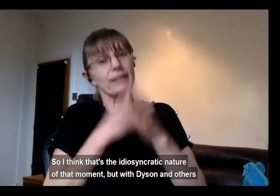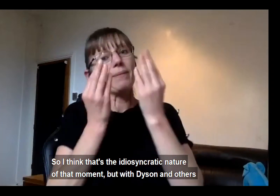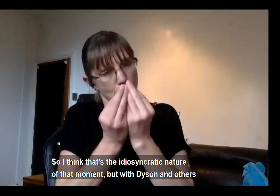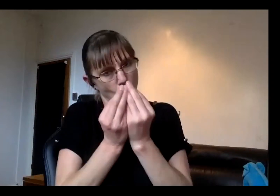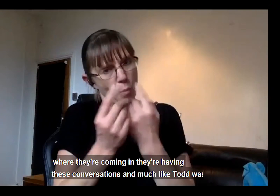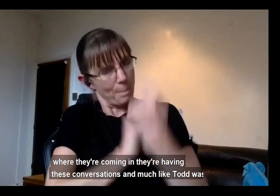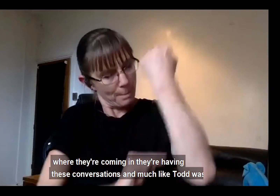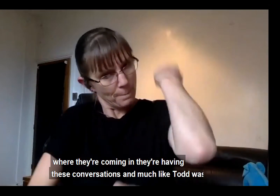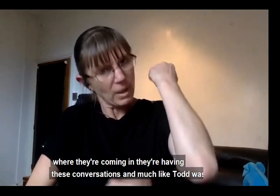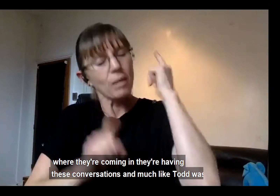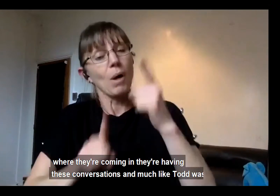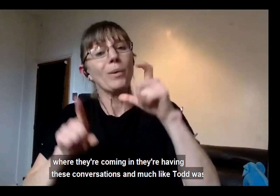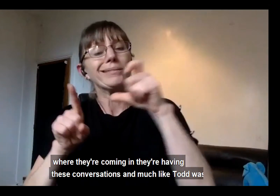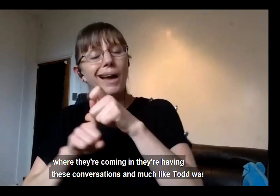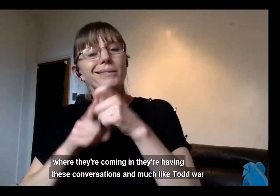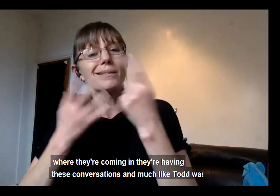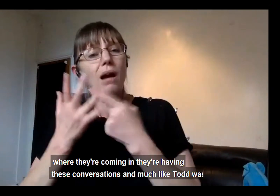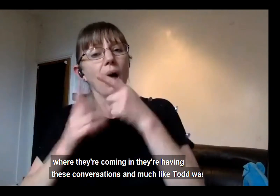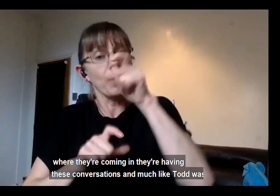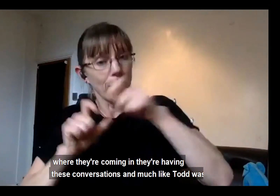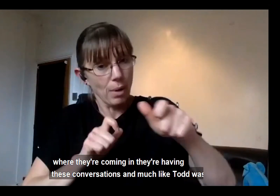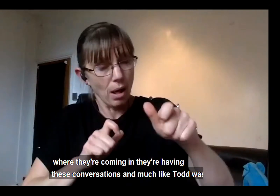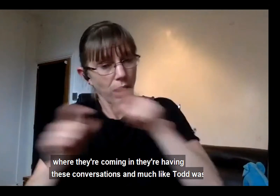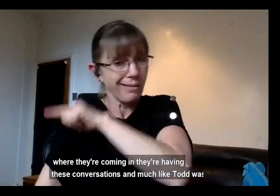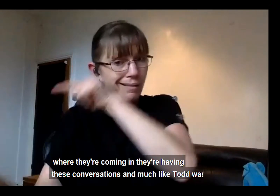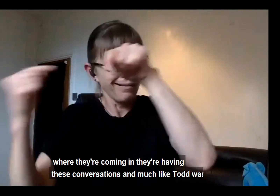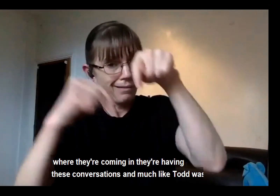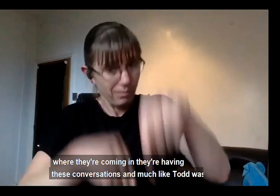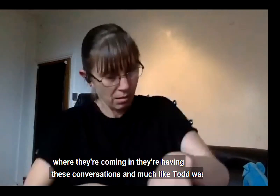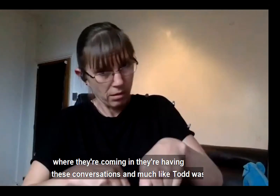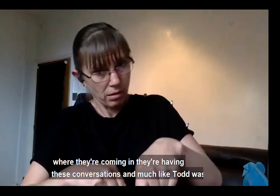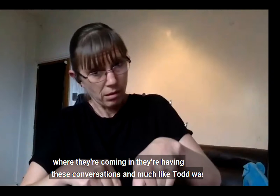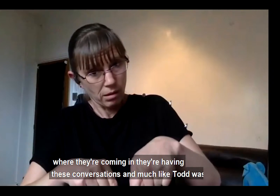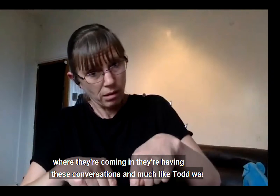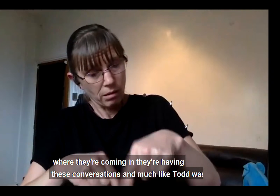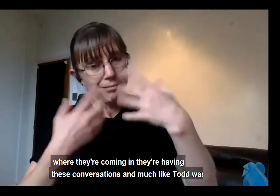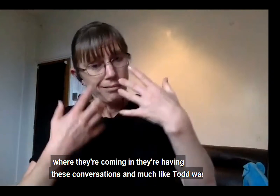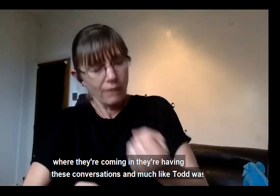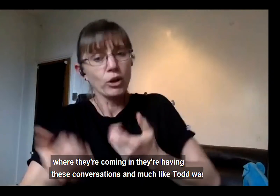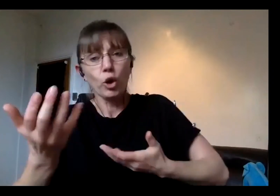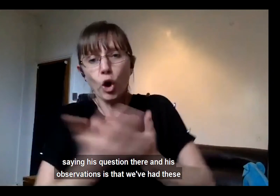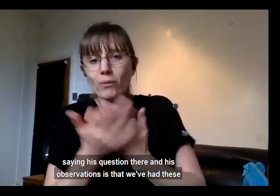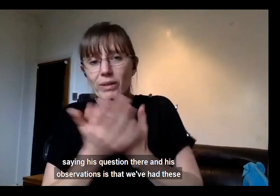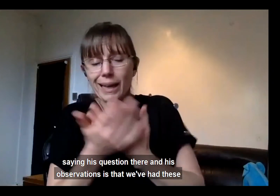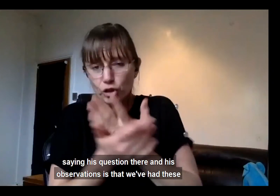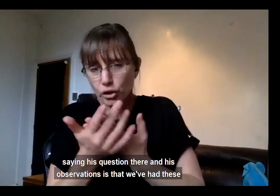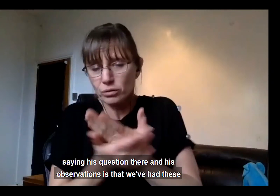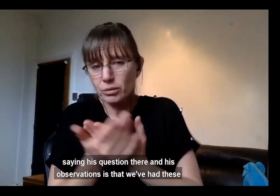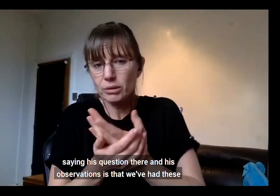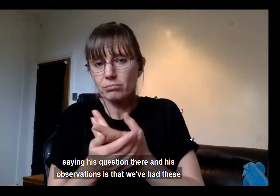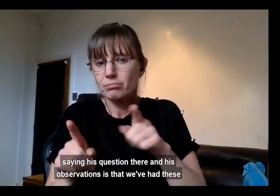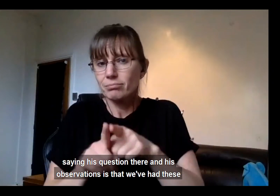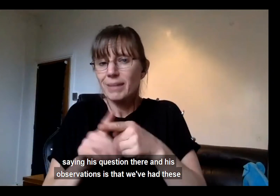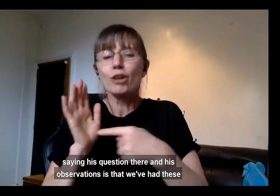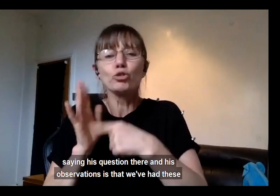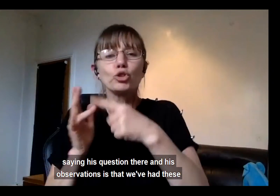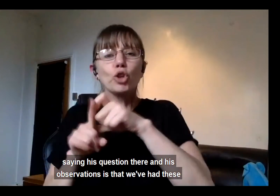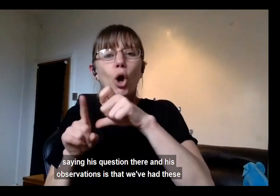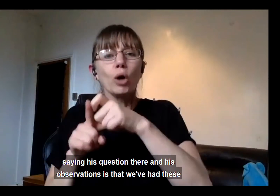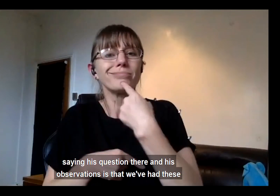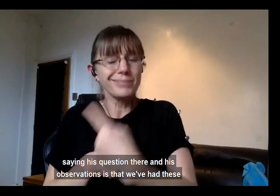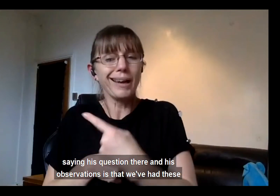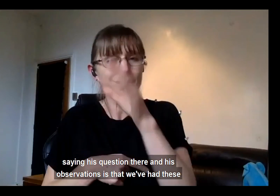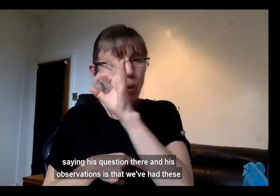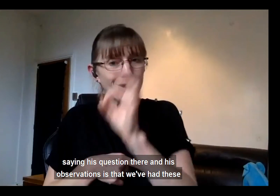But with Dyson and others, where they're coming in, they're having these conversations, and much like Todd was saying in his question there and